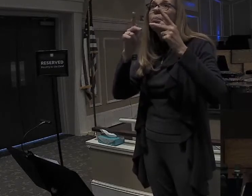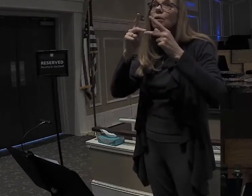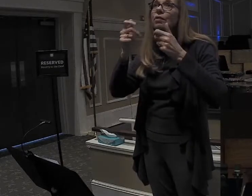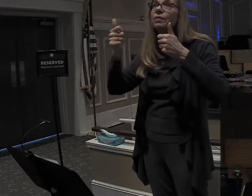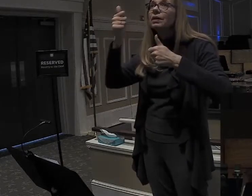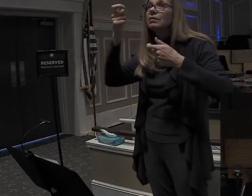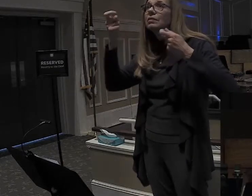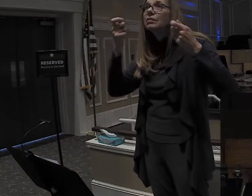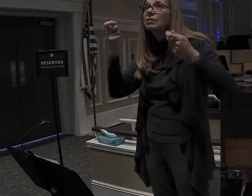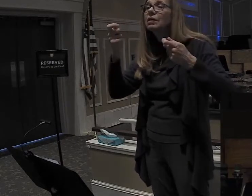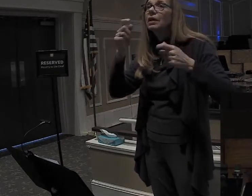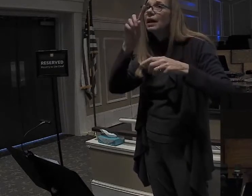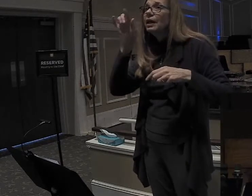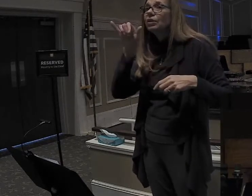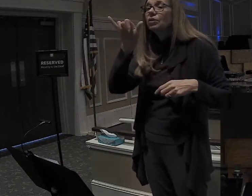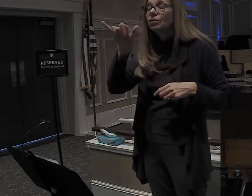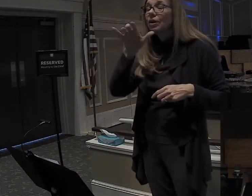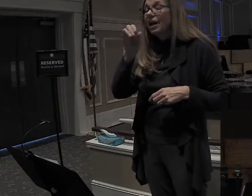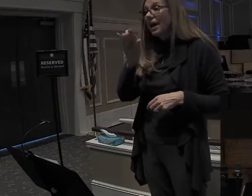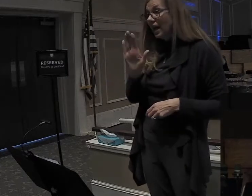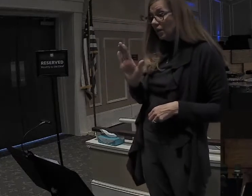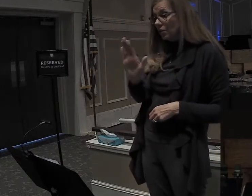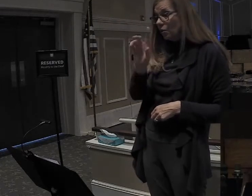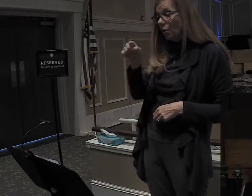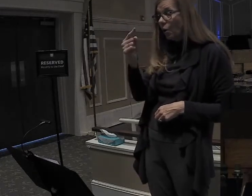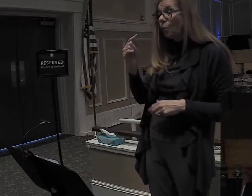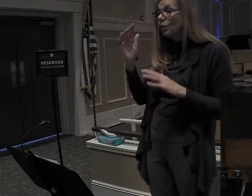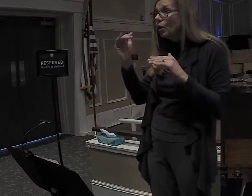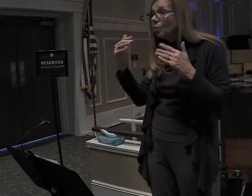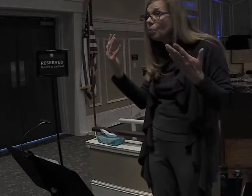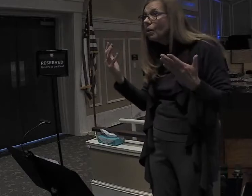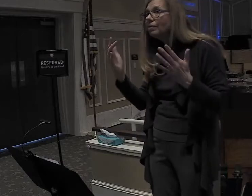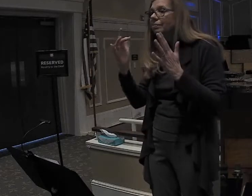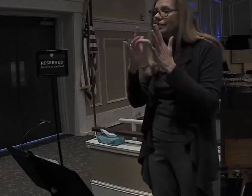And your only hope is Jesus Christ.